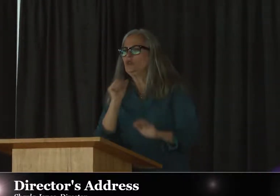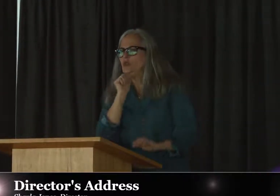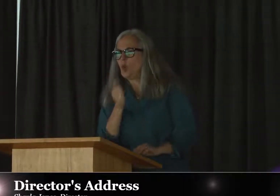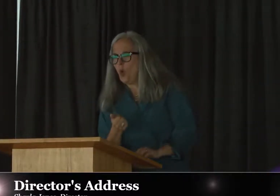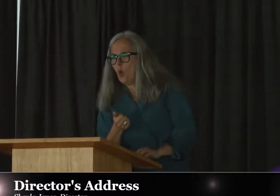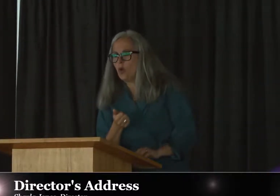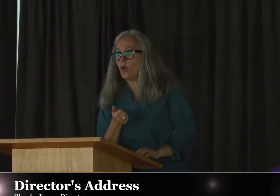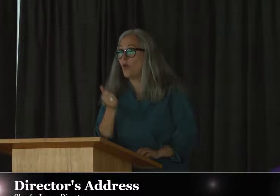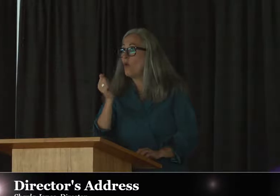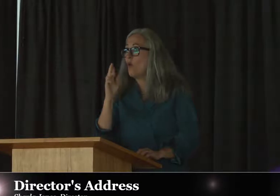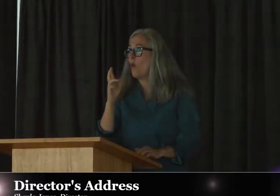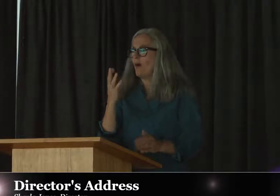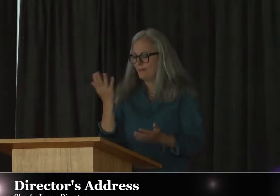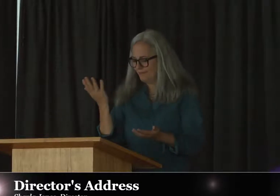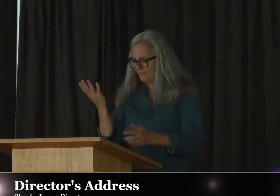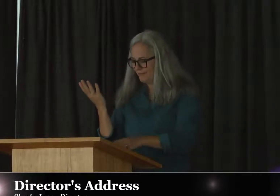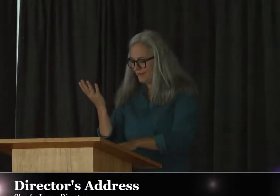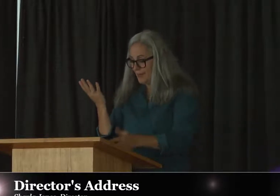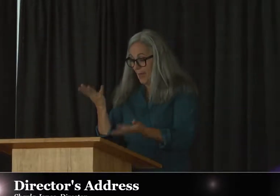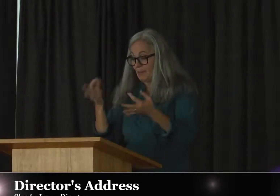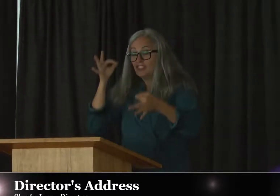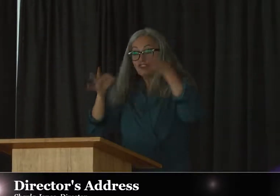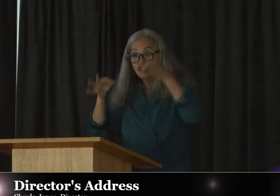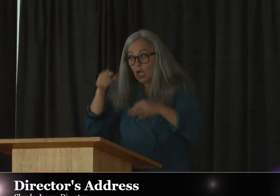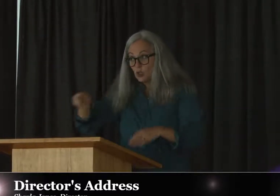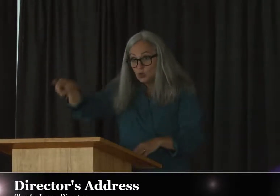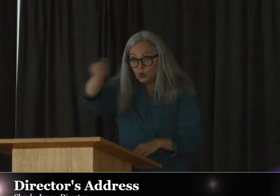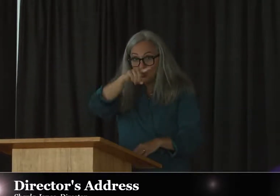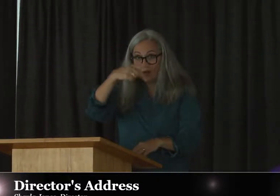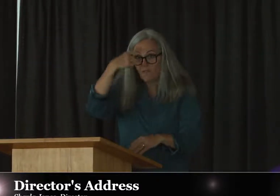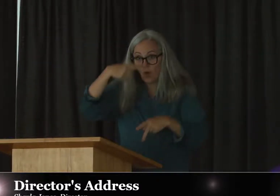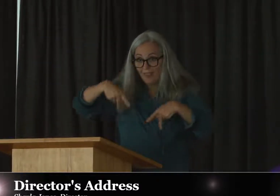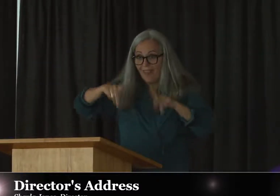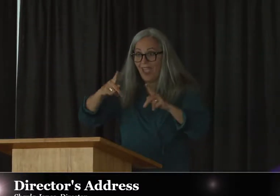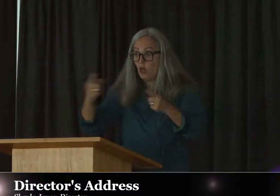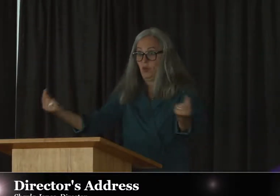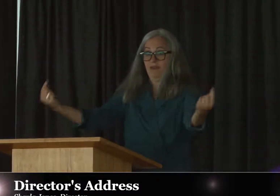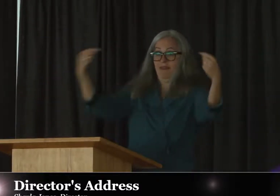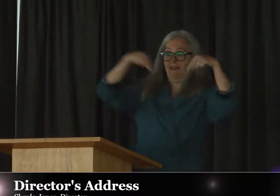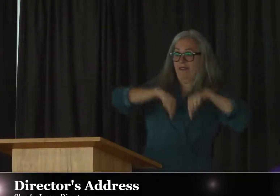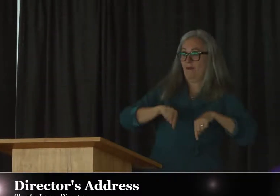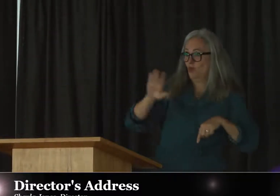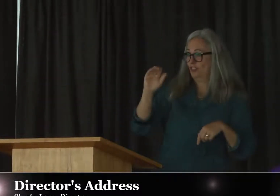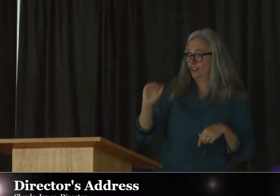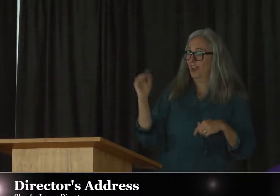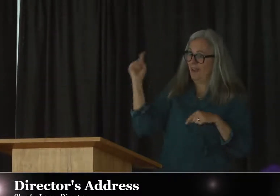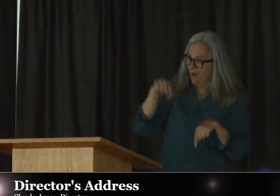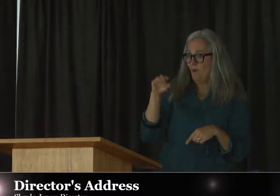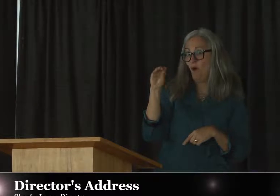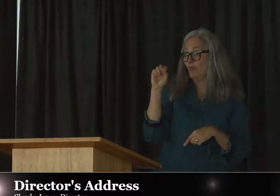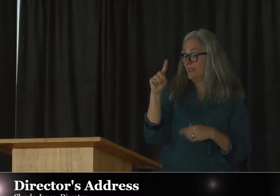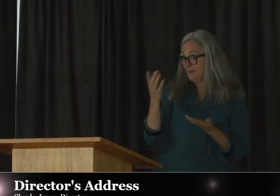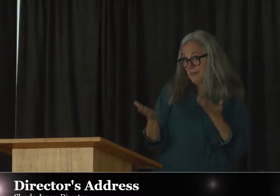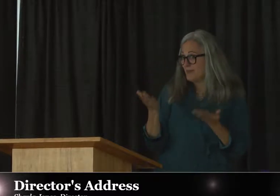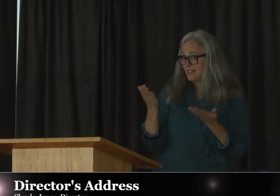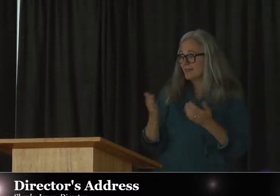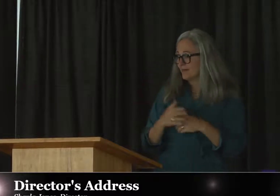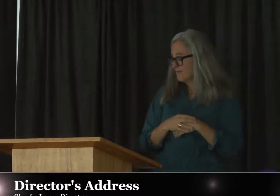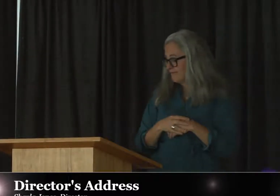were concerned about how far away it was, or might have judged you for allowing your child to come to OSD.